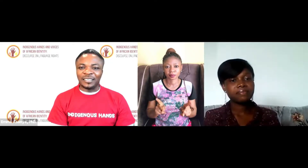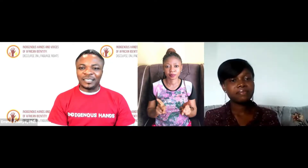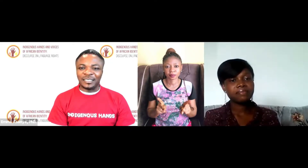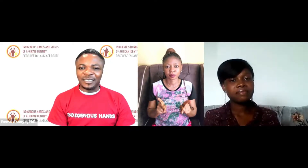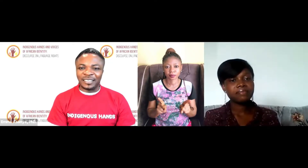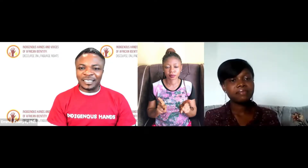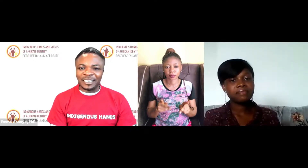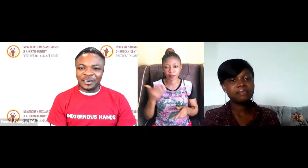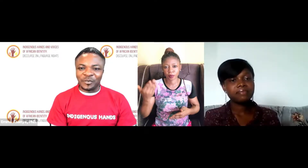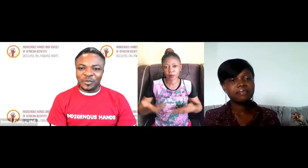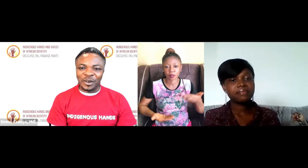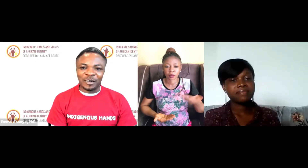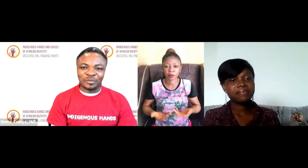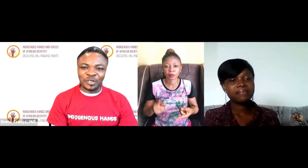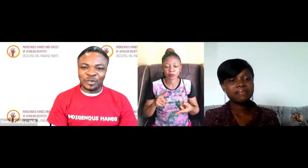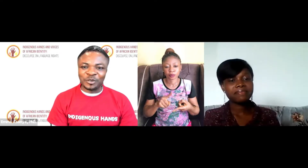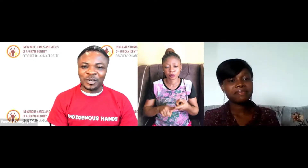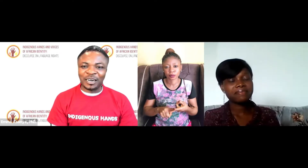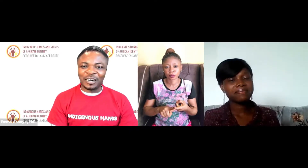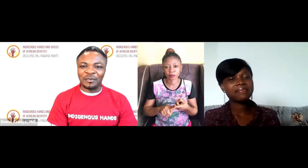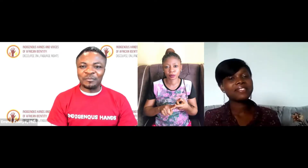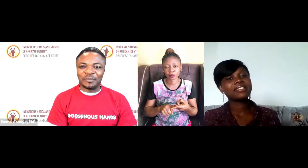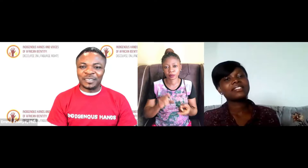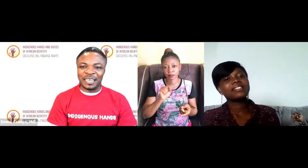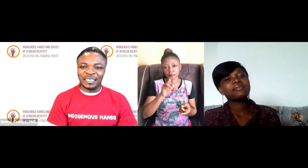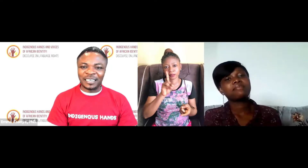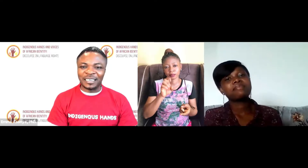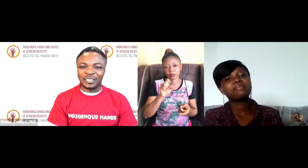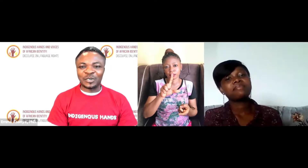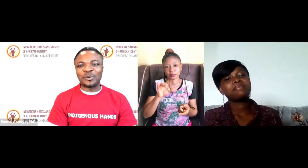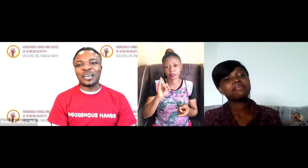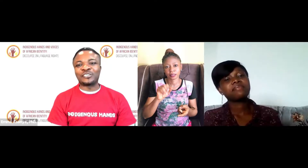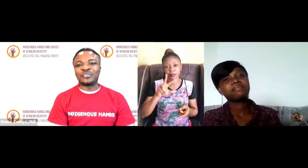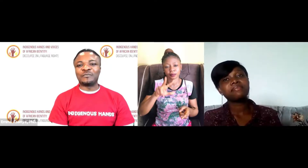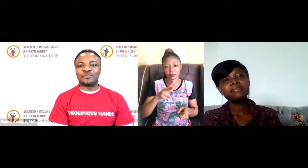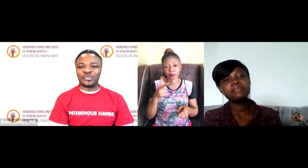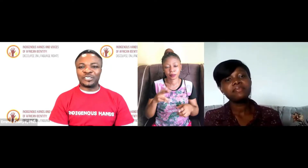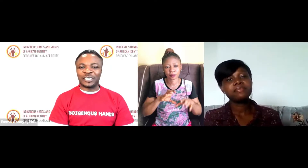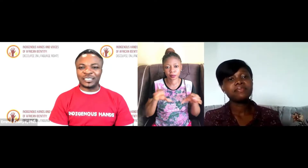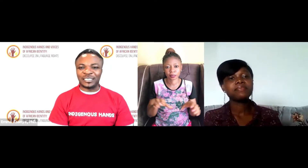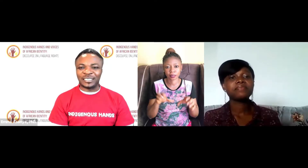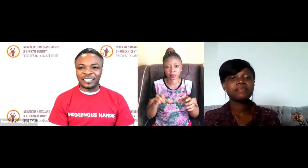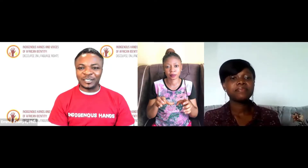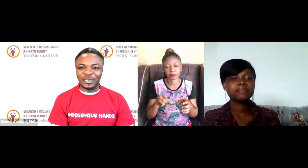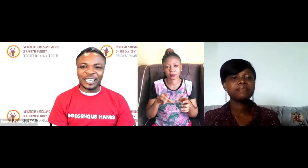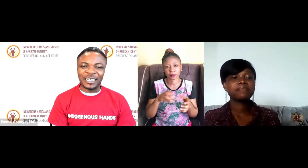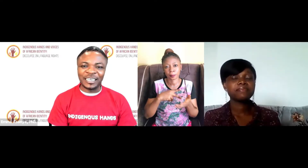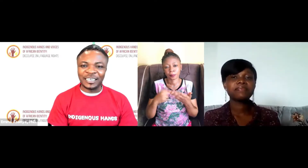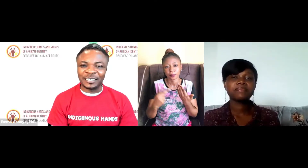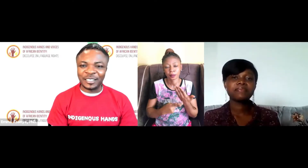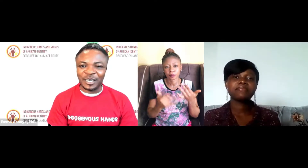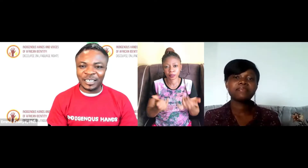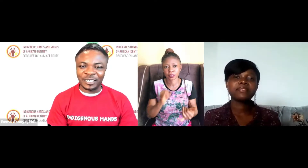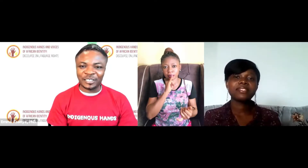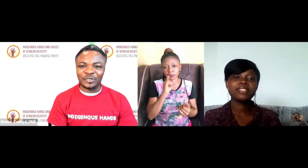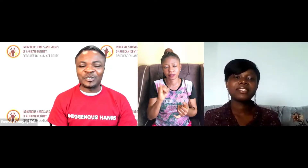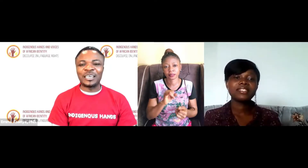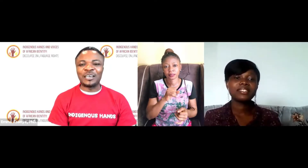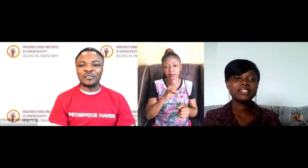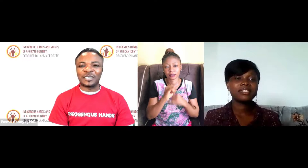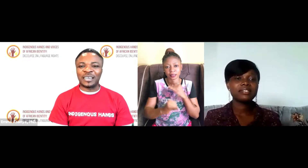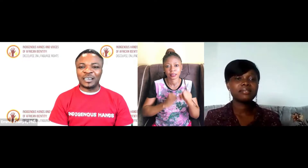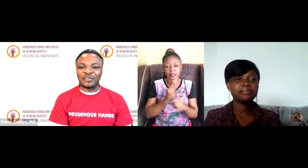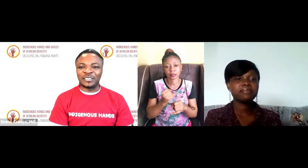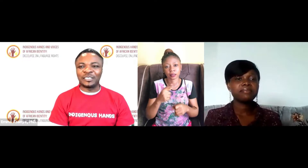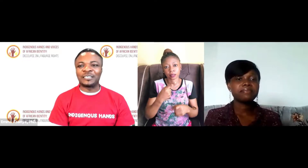Okay, welcome to S-Deli Triple Action Project. Today is the International